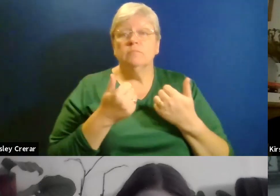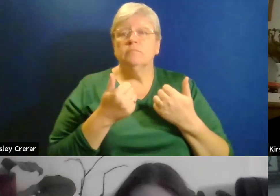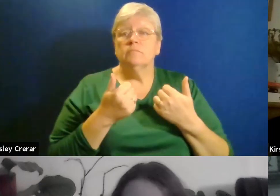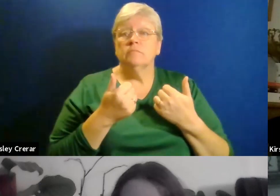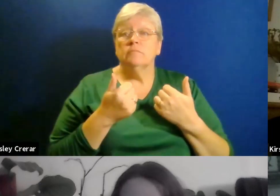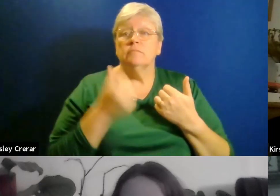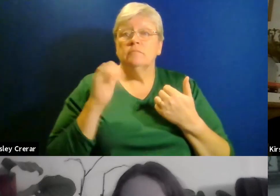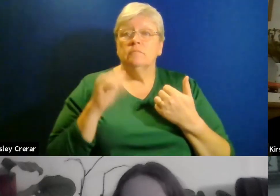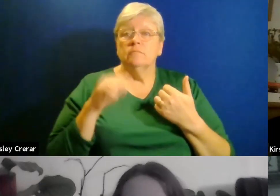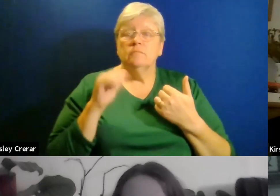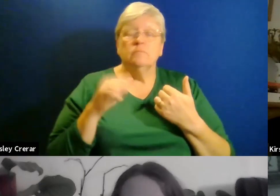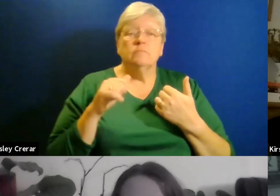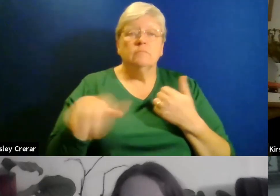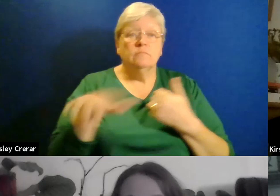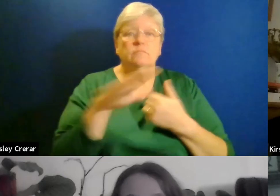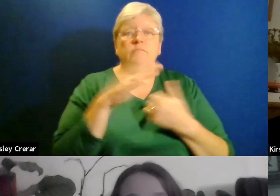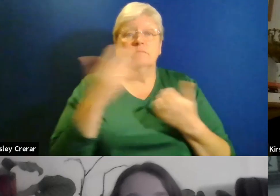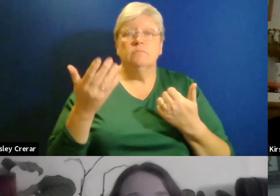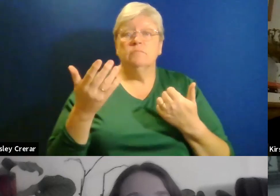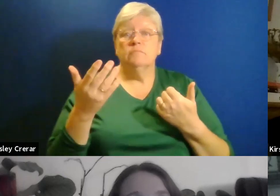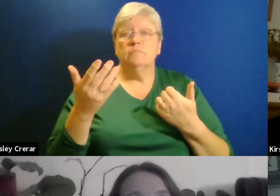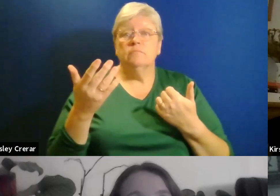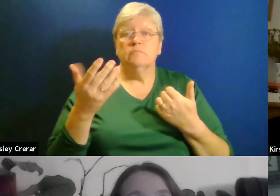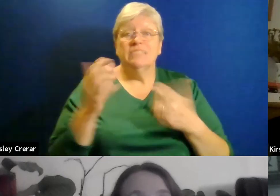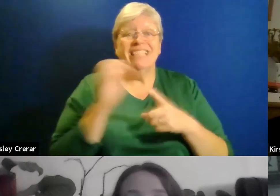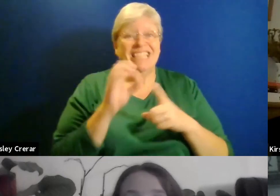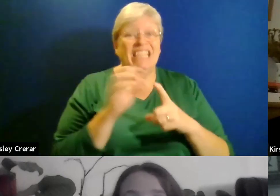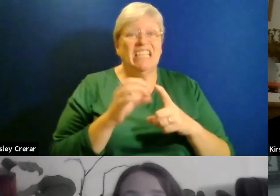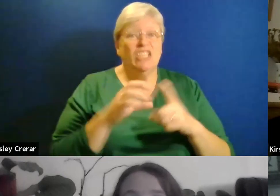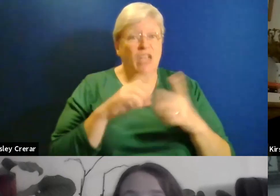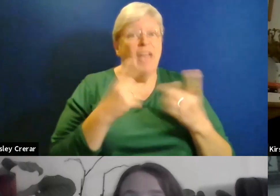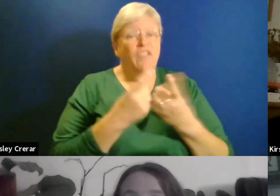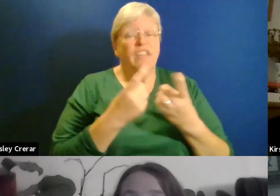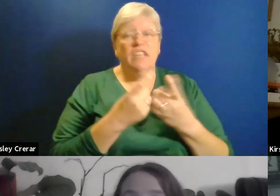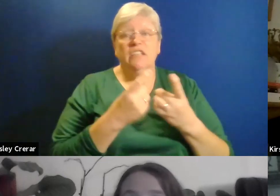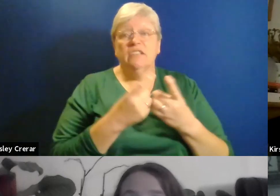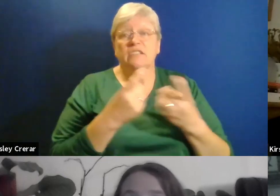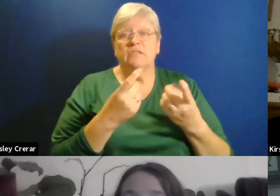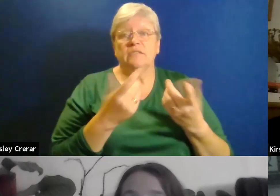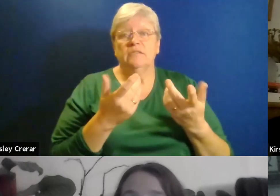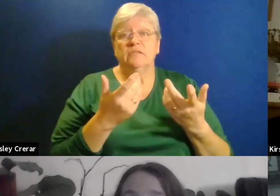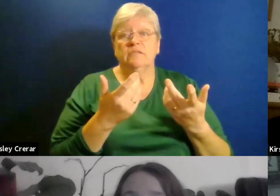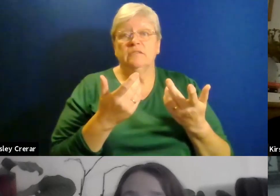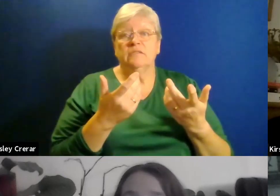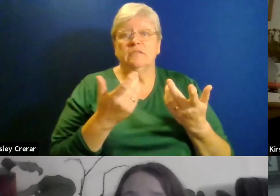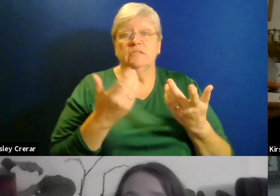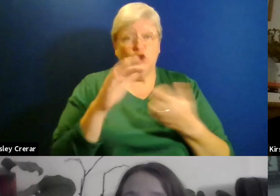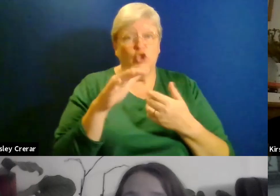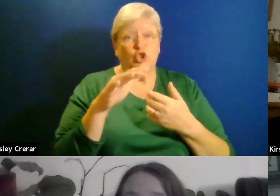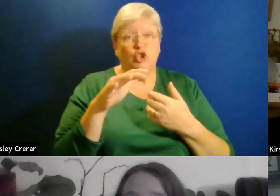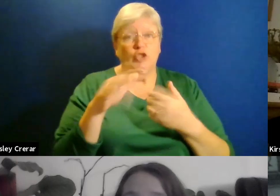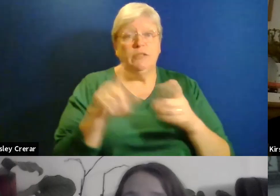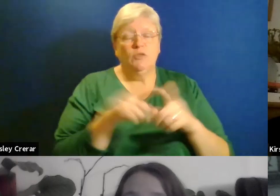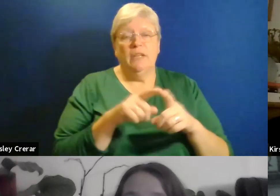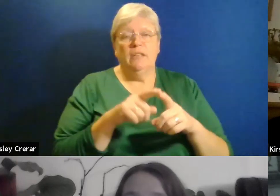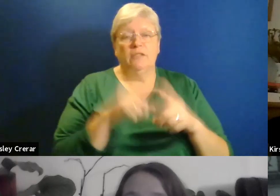As well with all the kind of like further details, any sort of screws that need to be tightened on that as well. So check